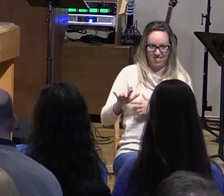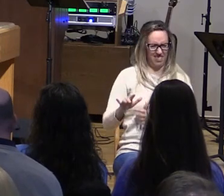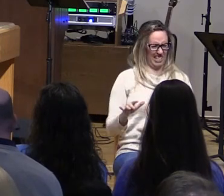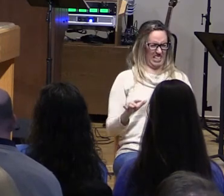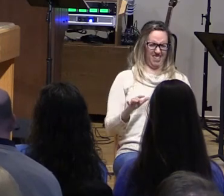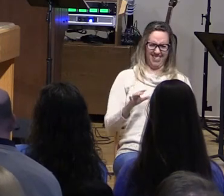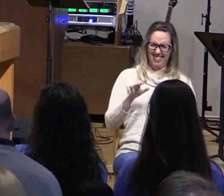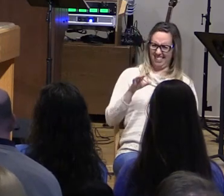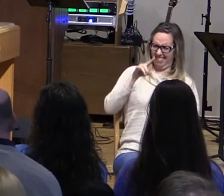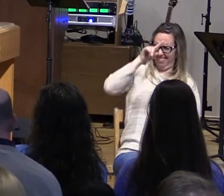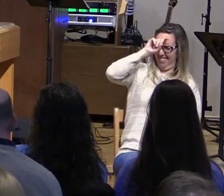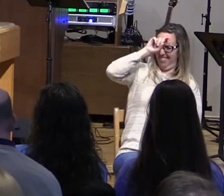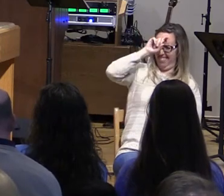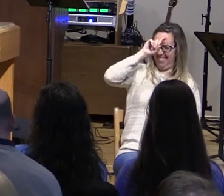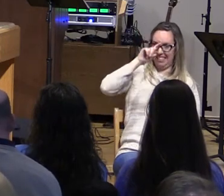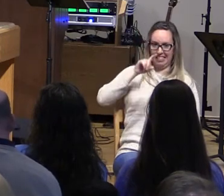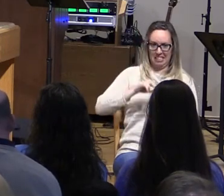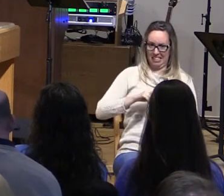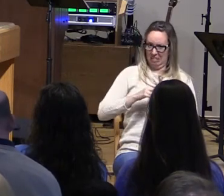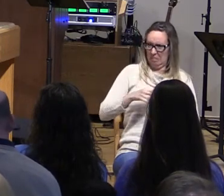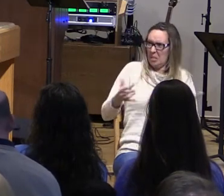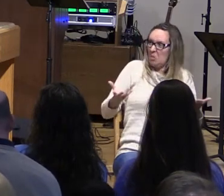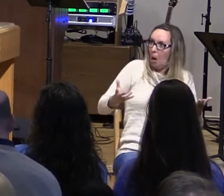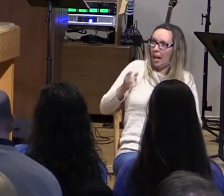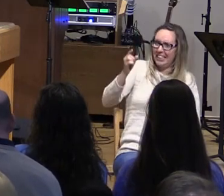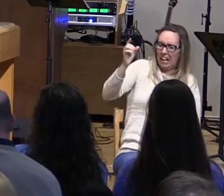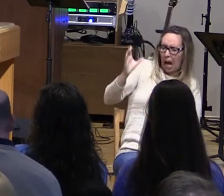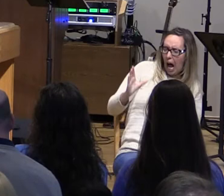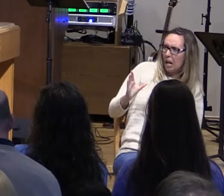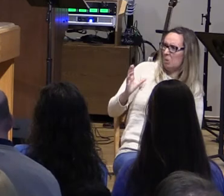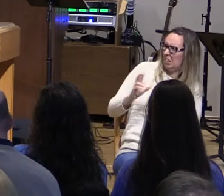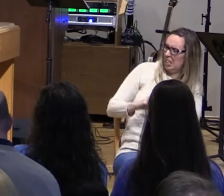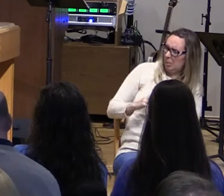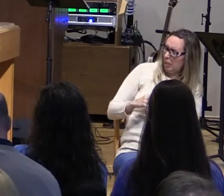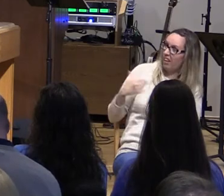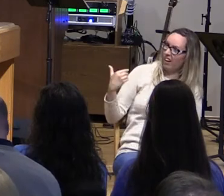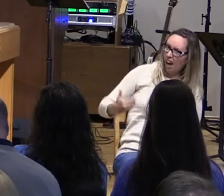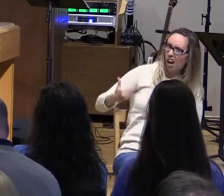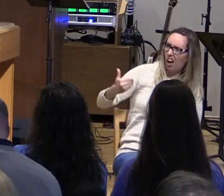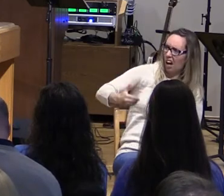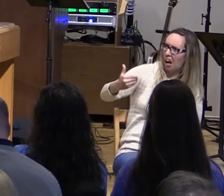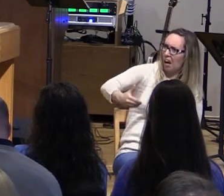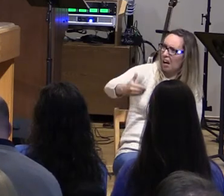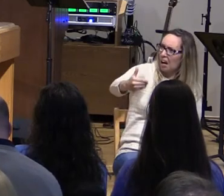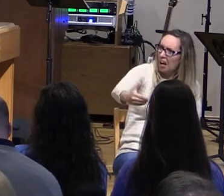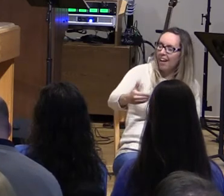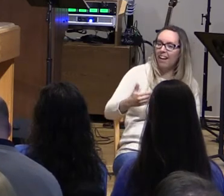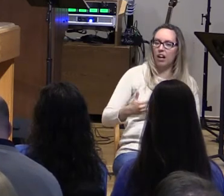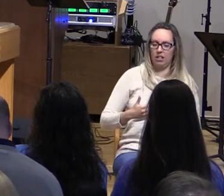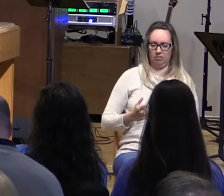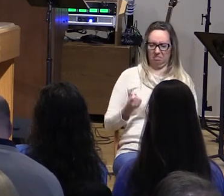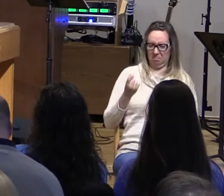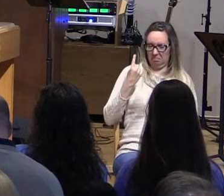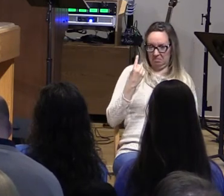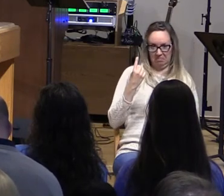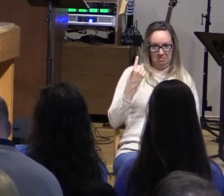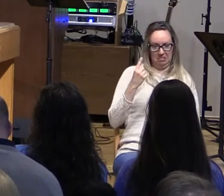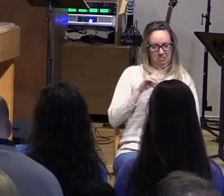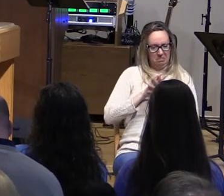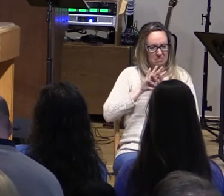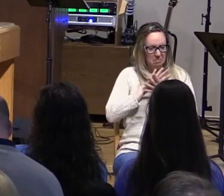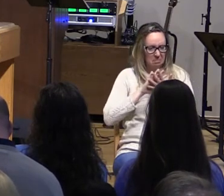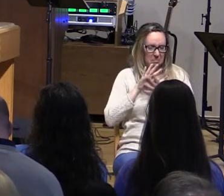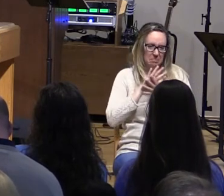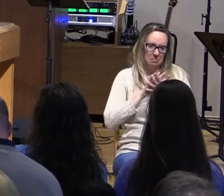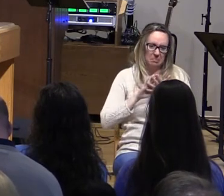this guy talking about? I'm sure they live their lives like that. What is this guy talking about? Because he's constantly taking what's in the foreground and shifting it to the background